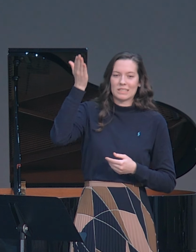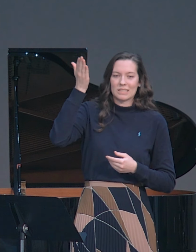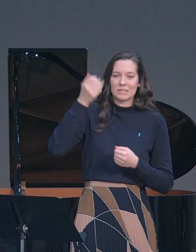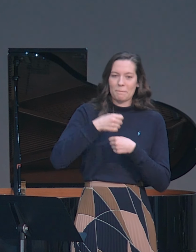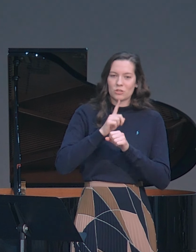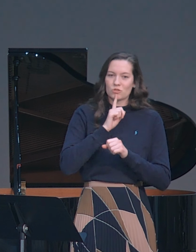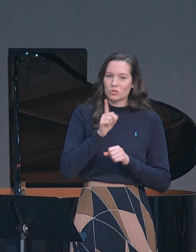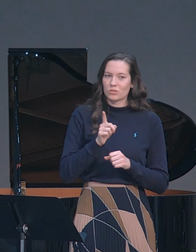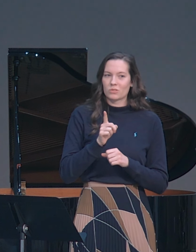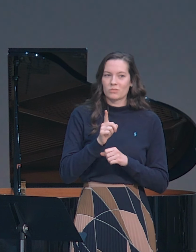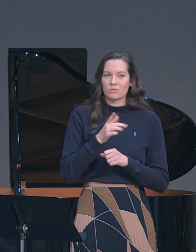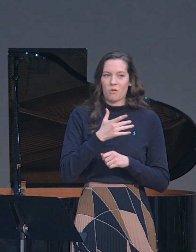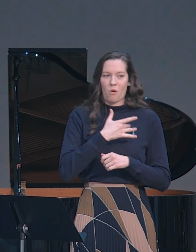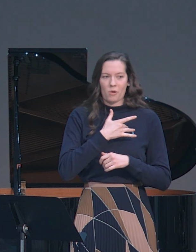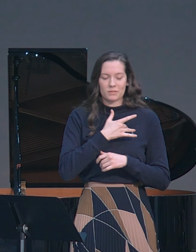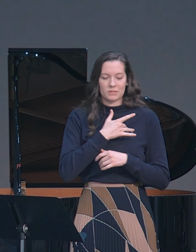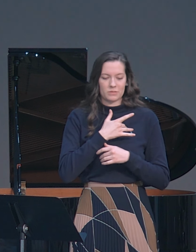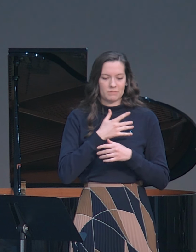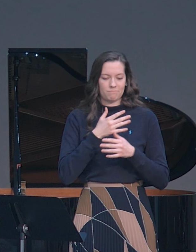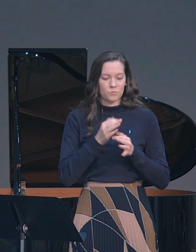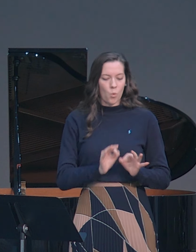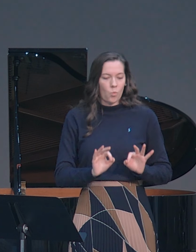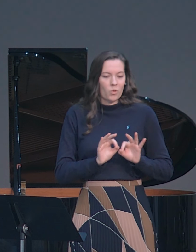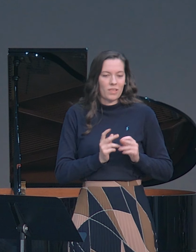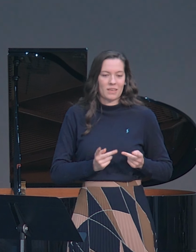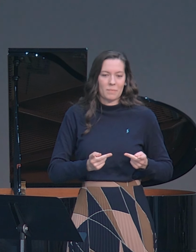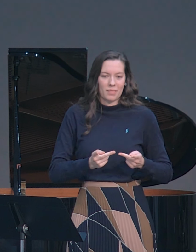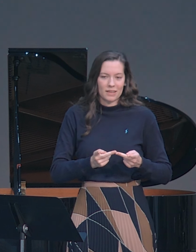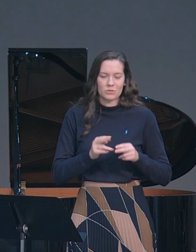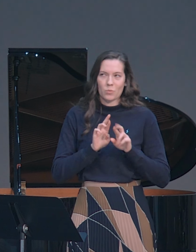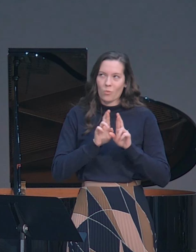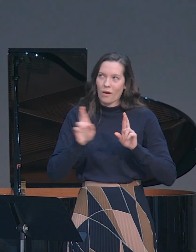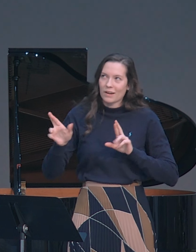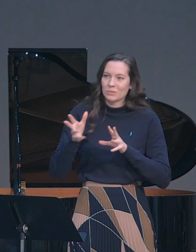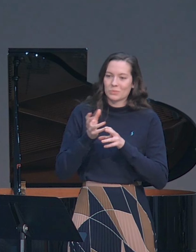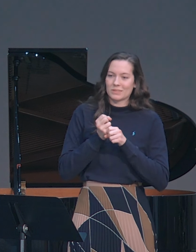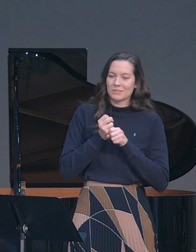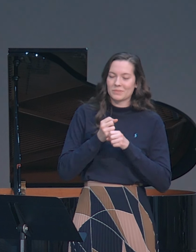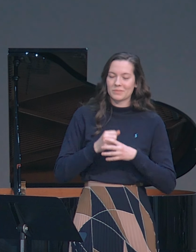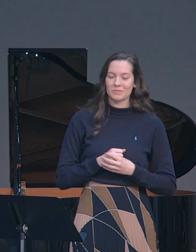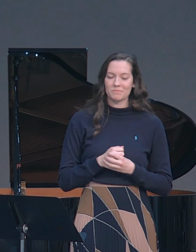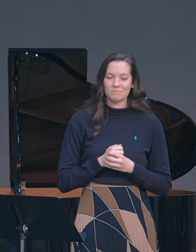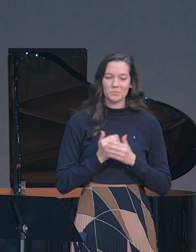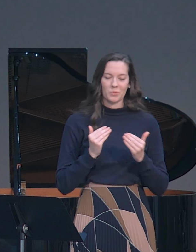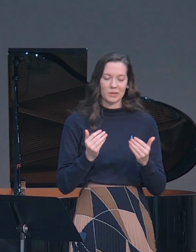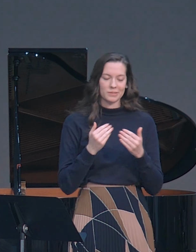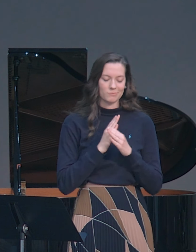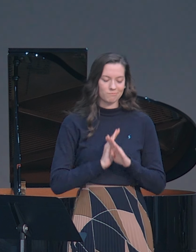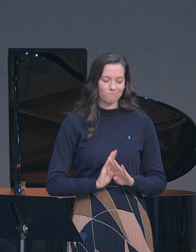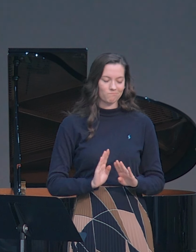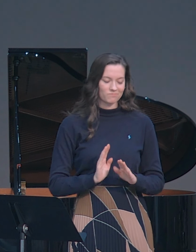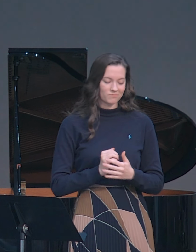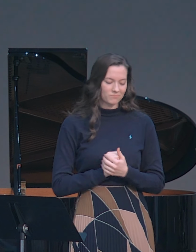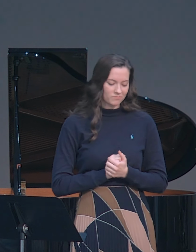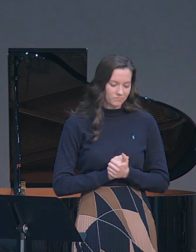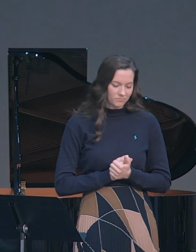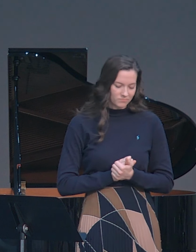examining our hearts that we are worthy of the sacrifice and remembering the sacrifice this morning. So let's quiet our hearts.